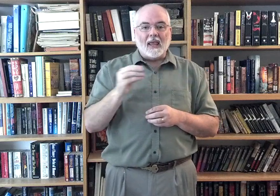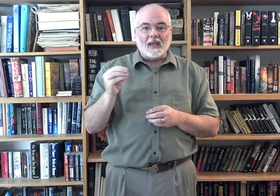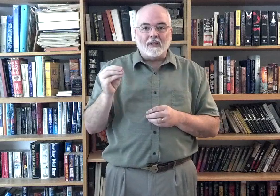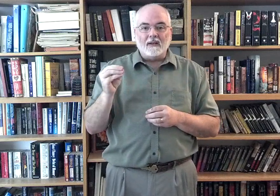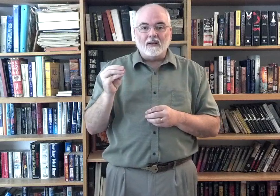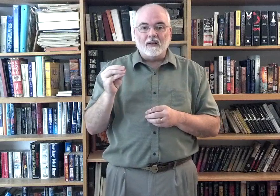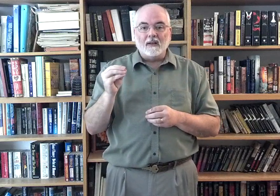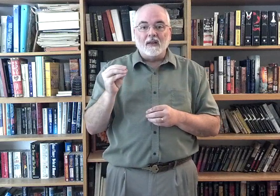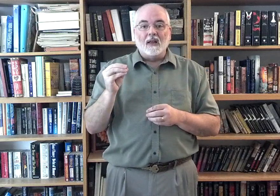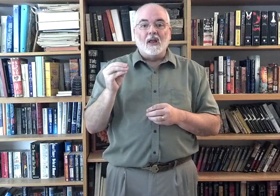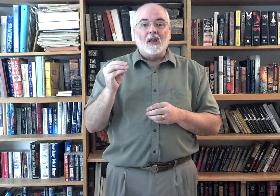And